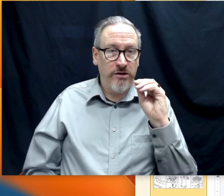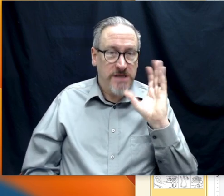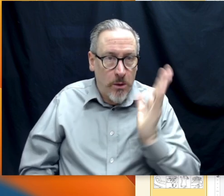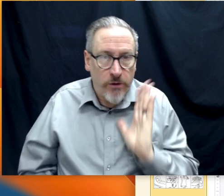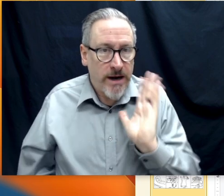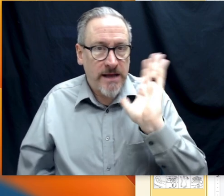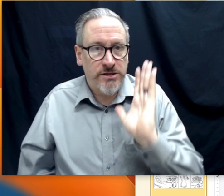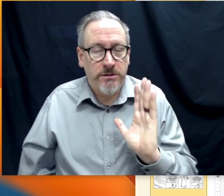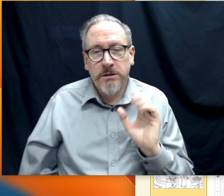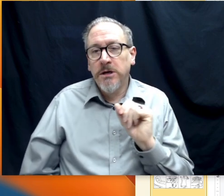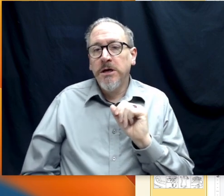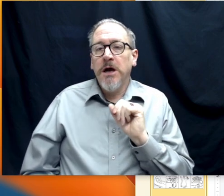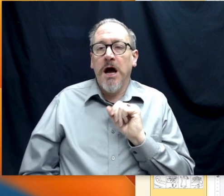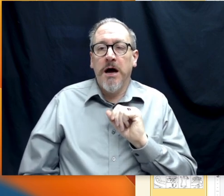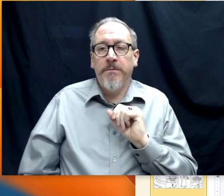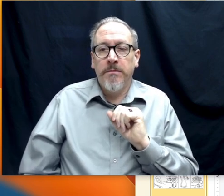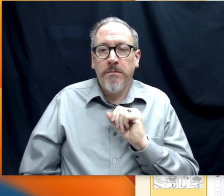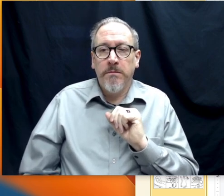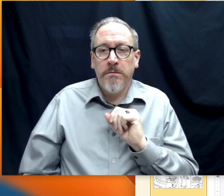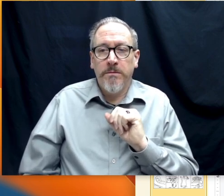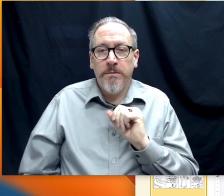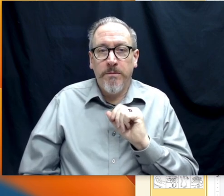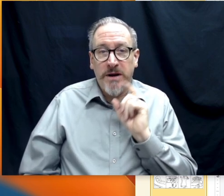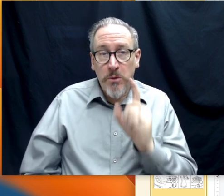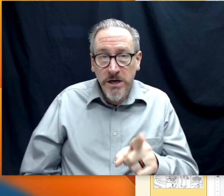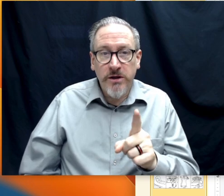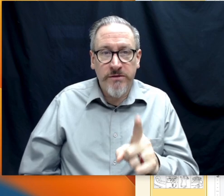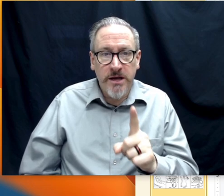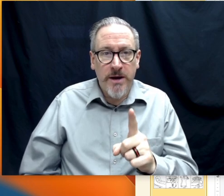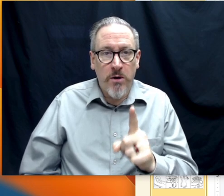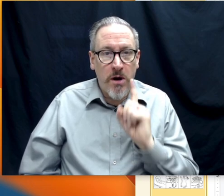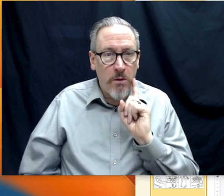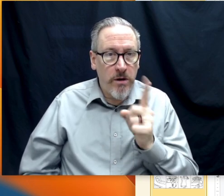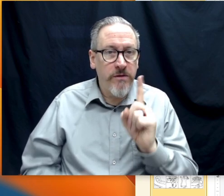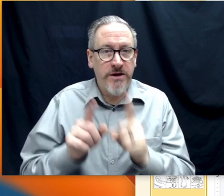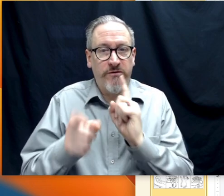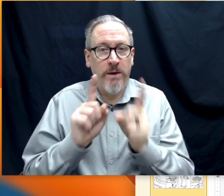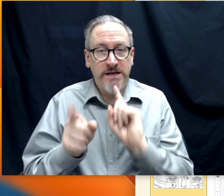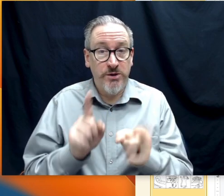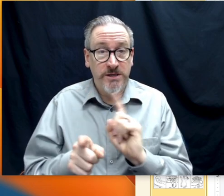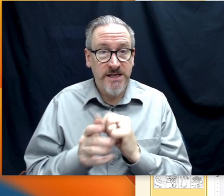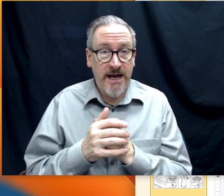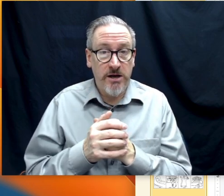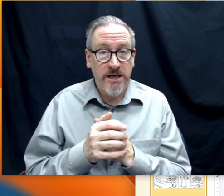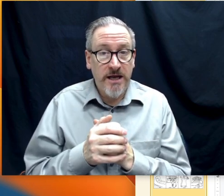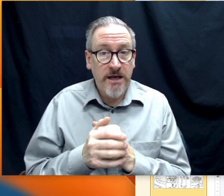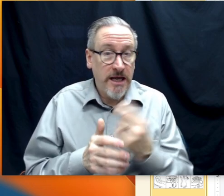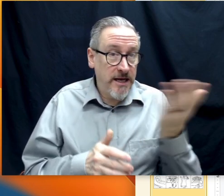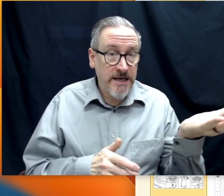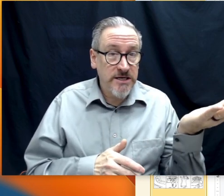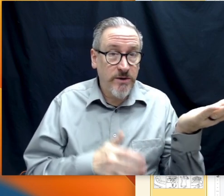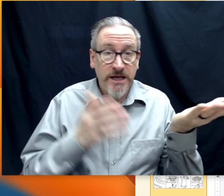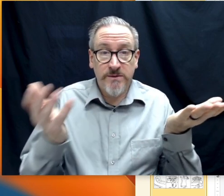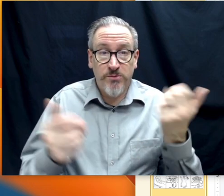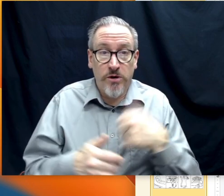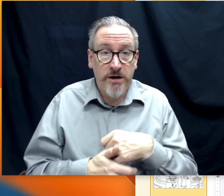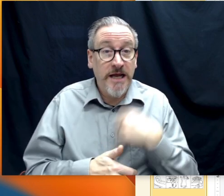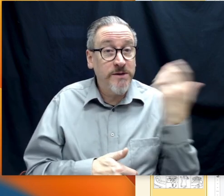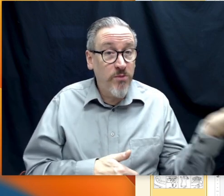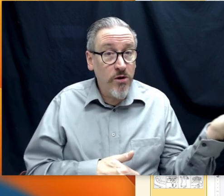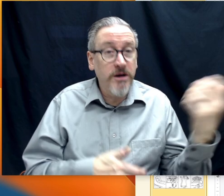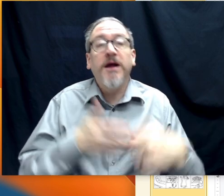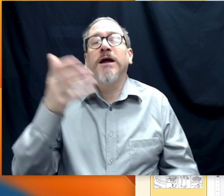that there's not one right answer. Um, but I want you to think about what are the different ways you could say, in 1920, he was